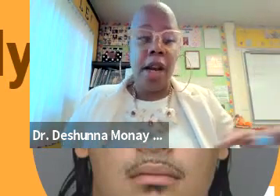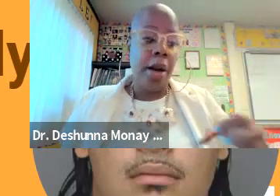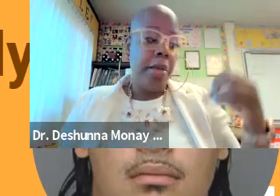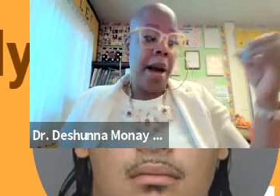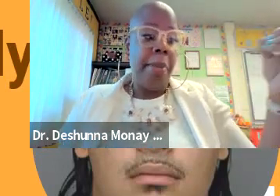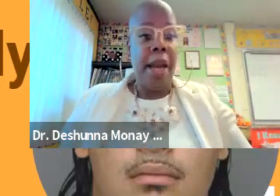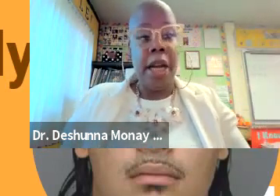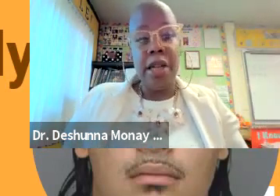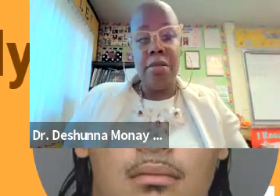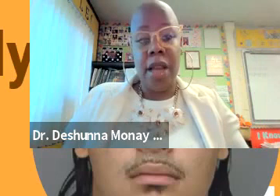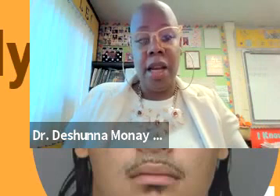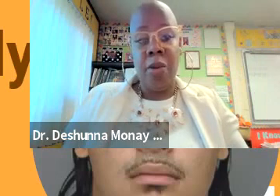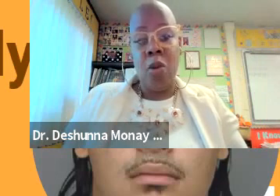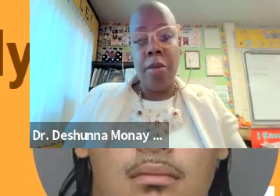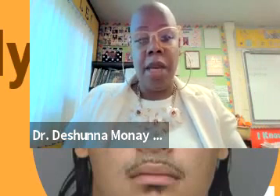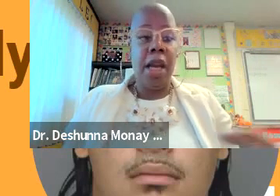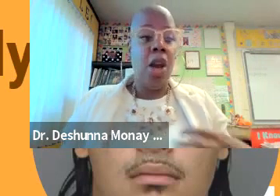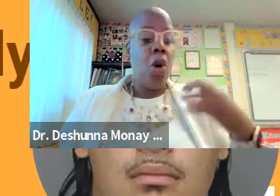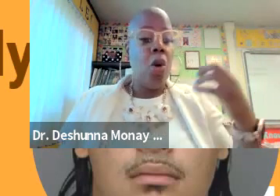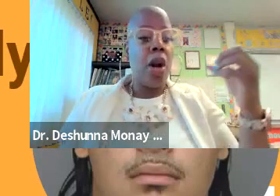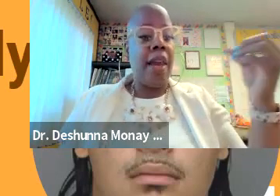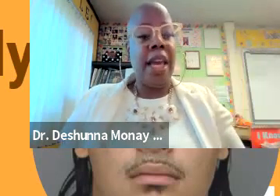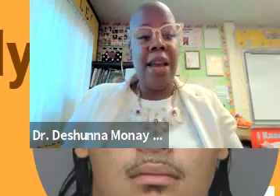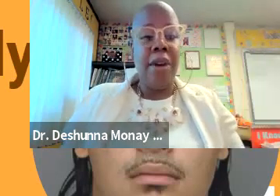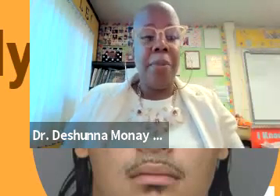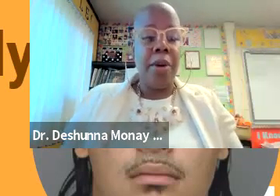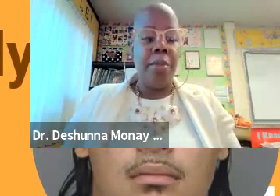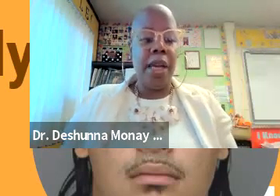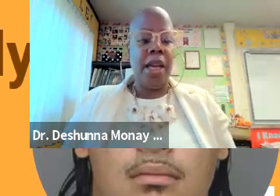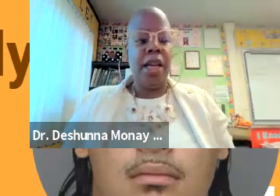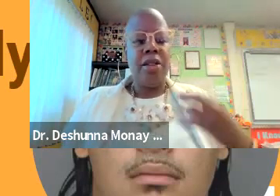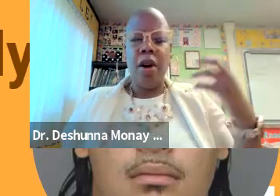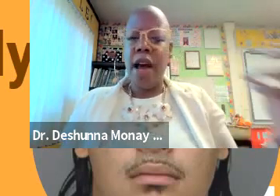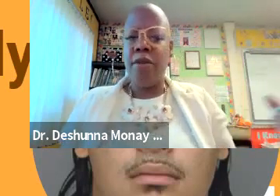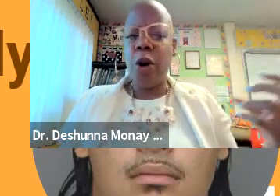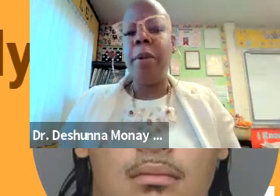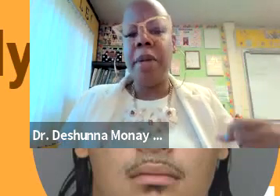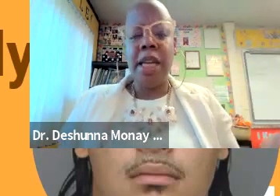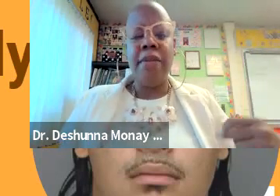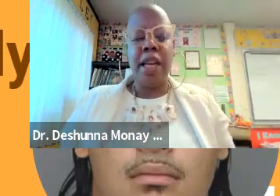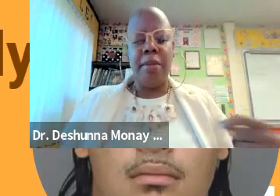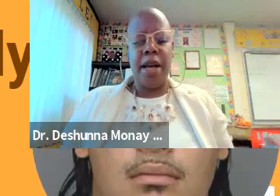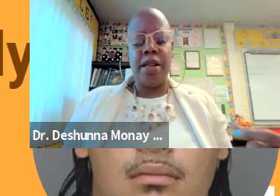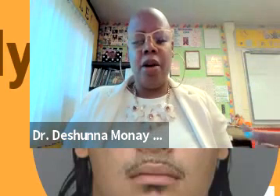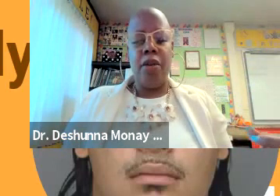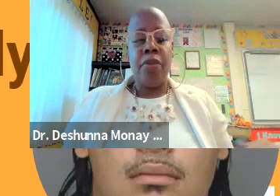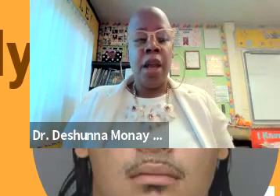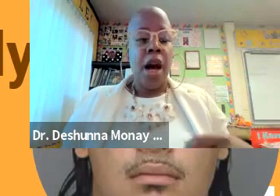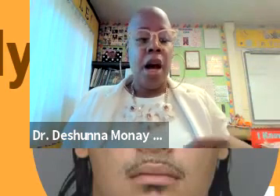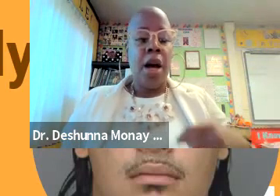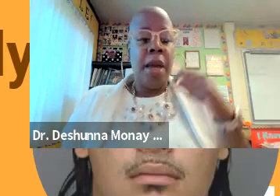foster care. My parents, they didn't want me or they gave up on me. So I have trouble believing in